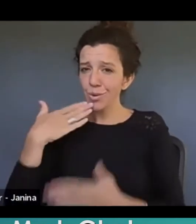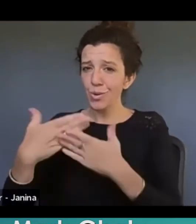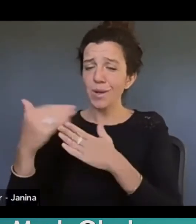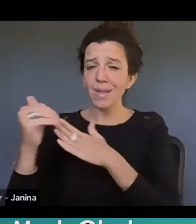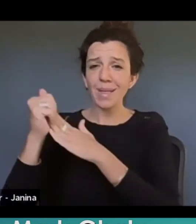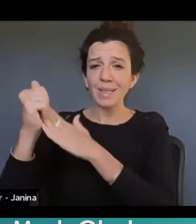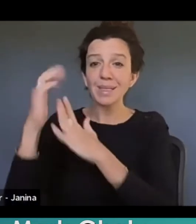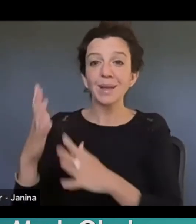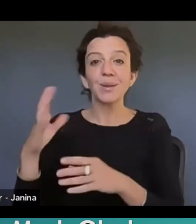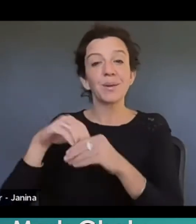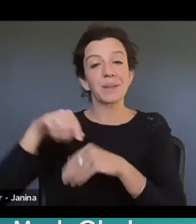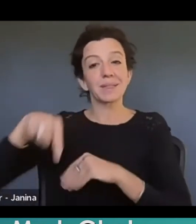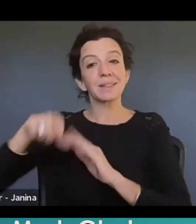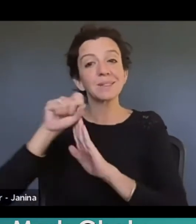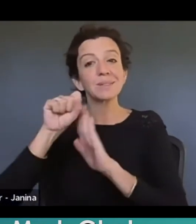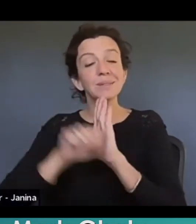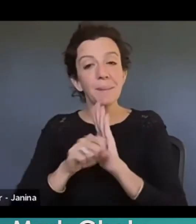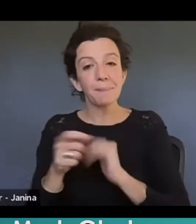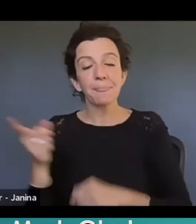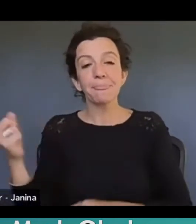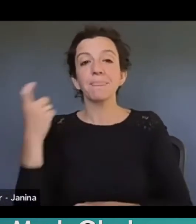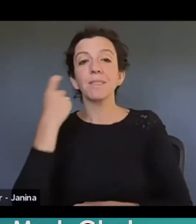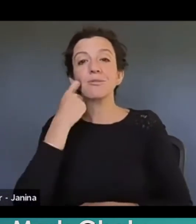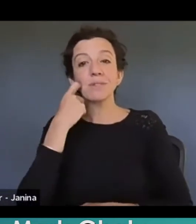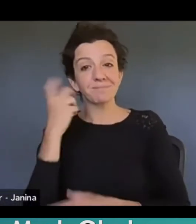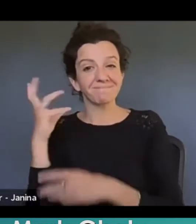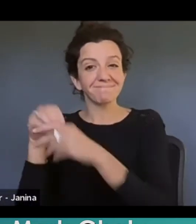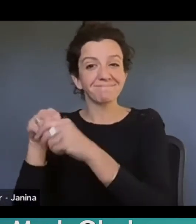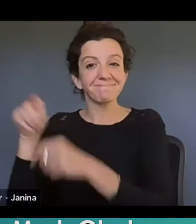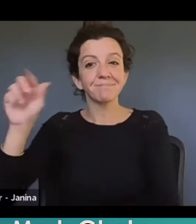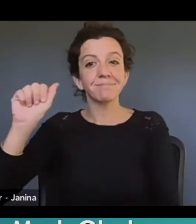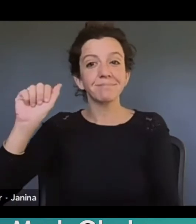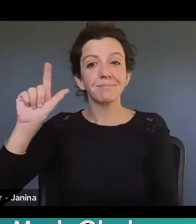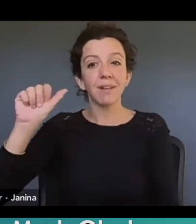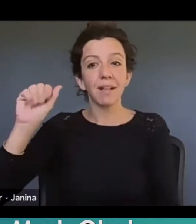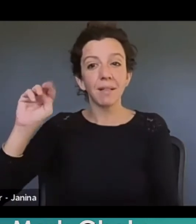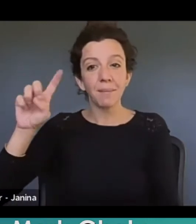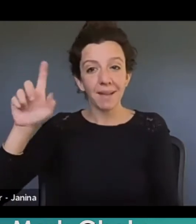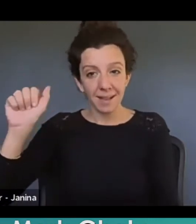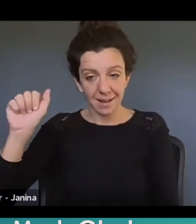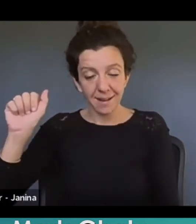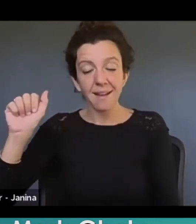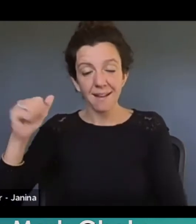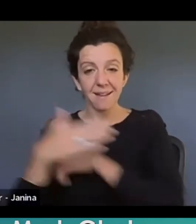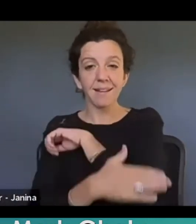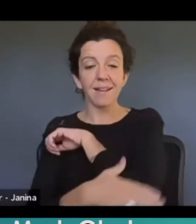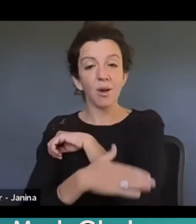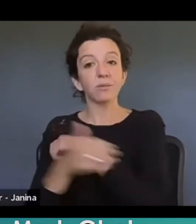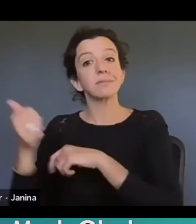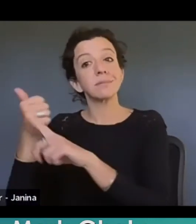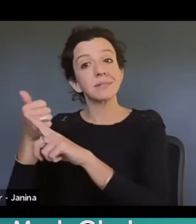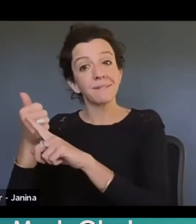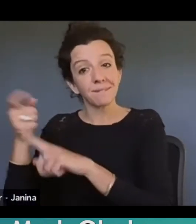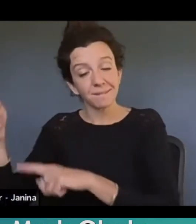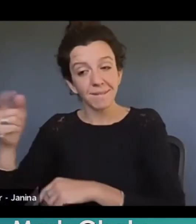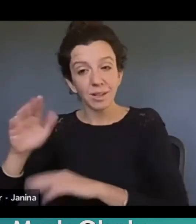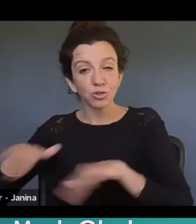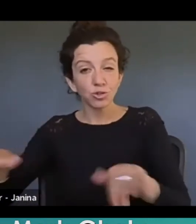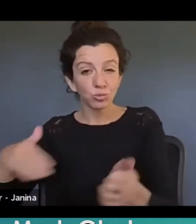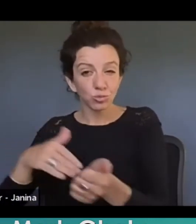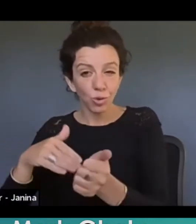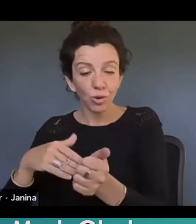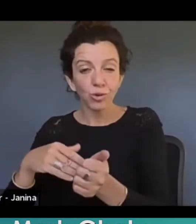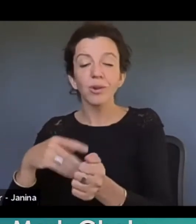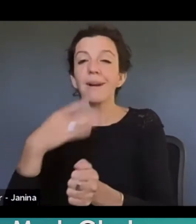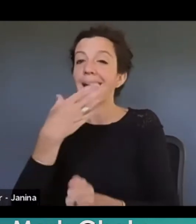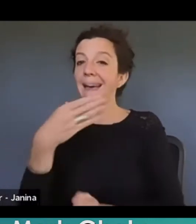throughout California, recently in Alameda County, pediatrician by training, infectious disease specialist,